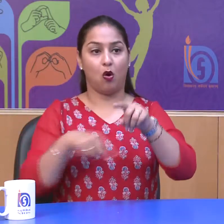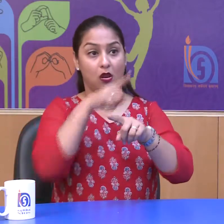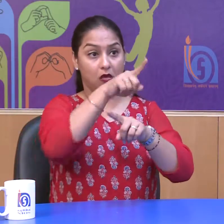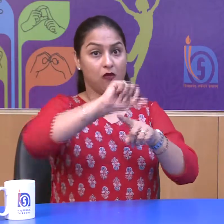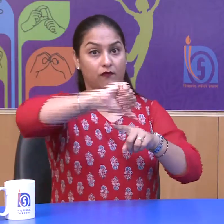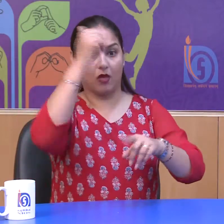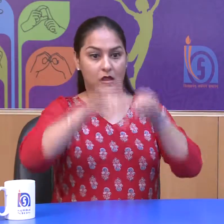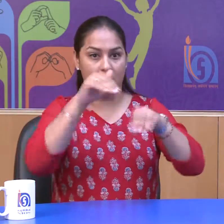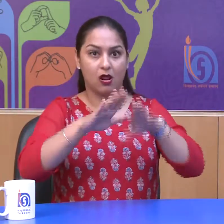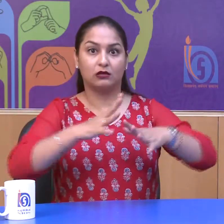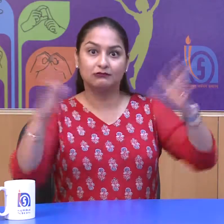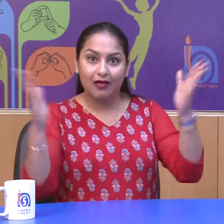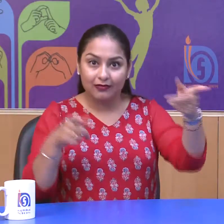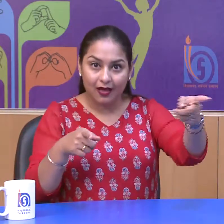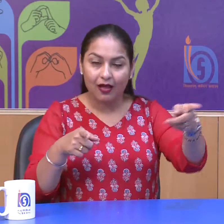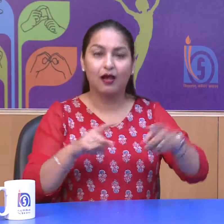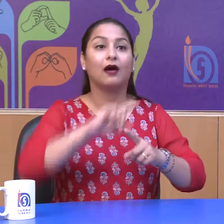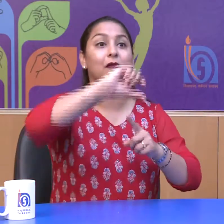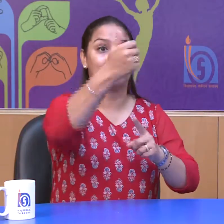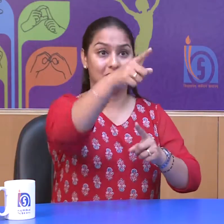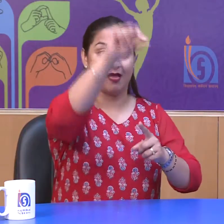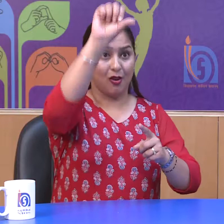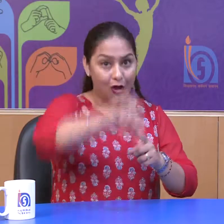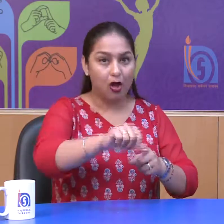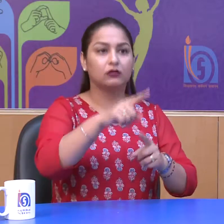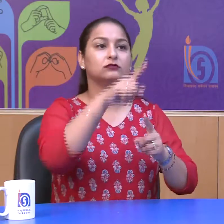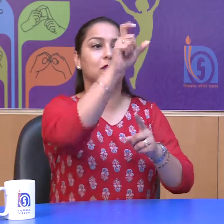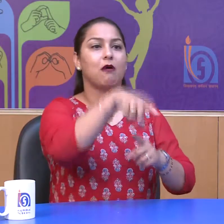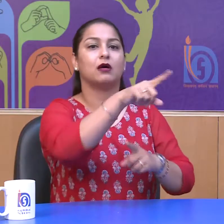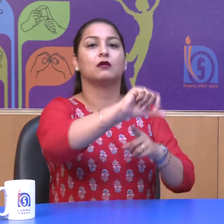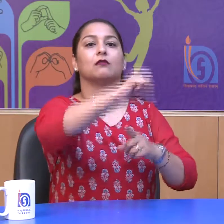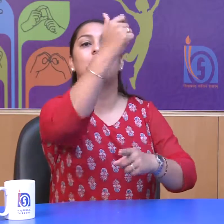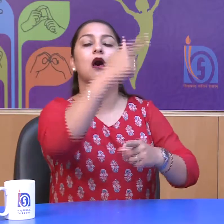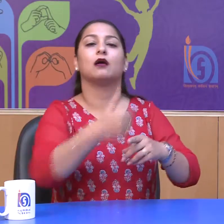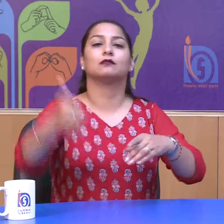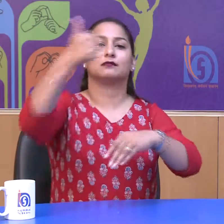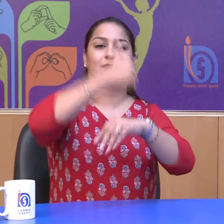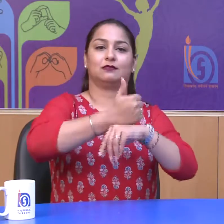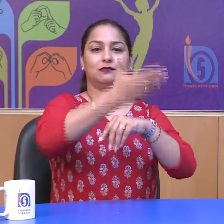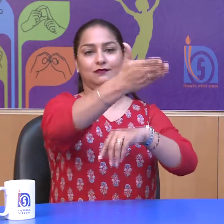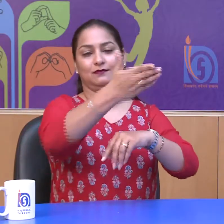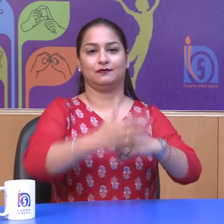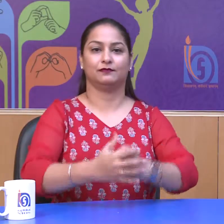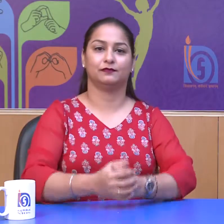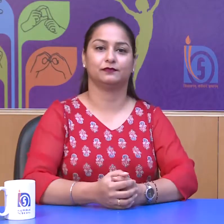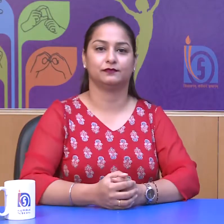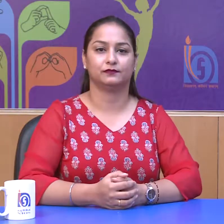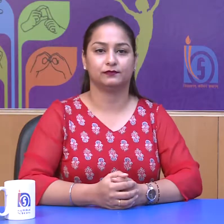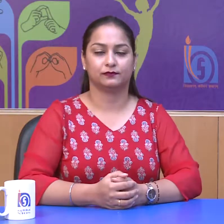against the other candidates in the constituency is declared